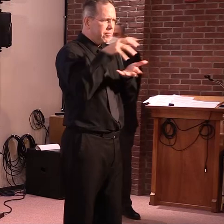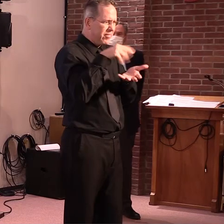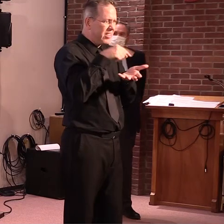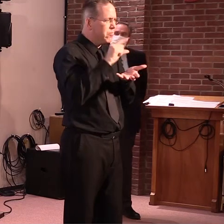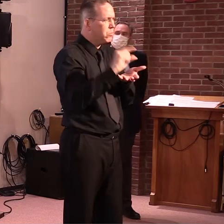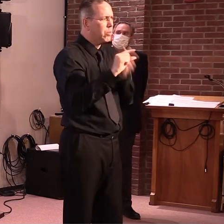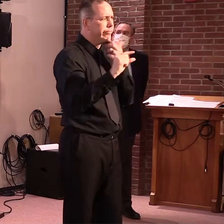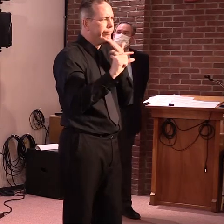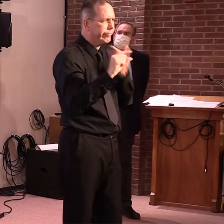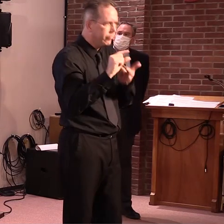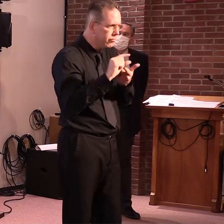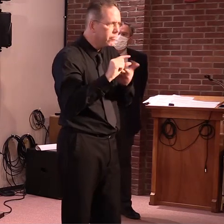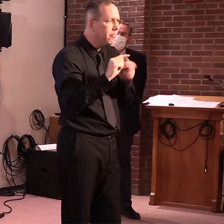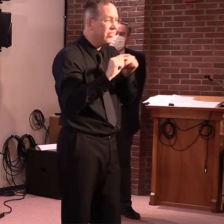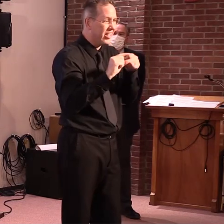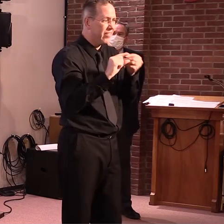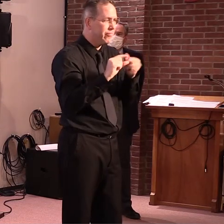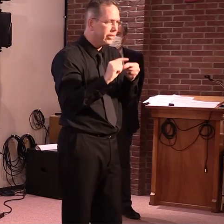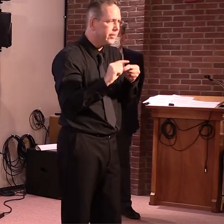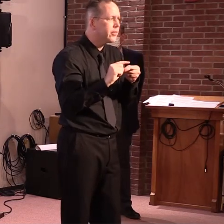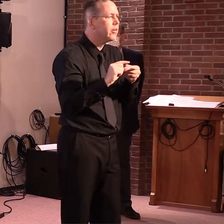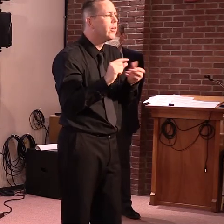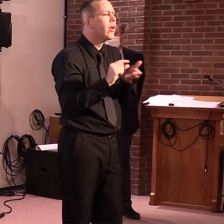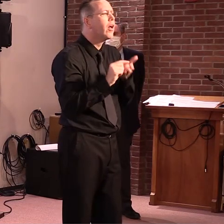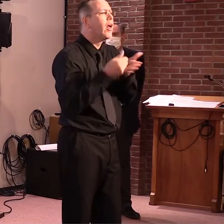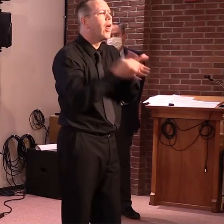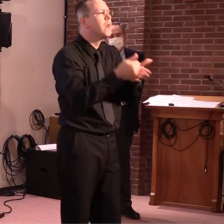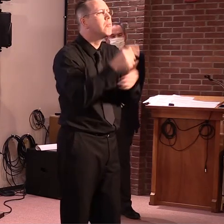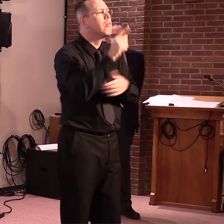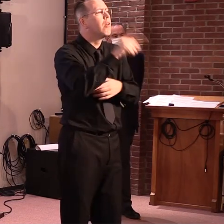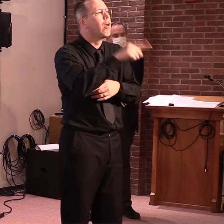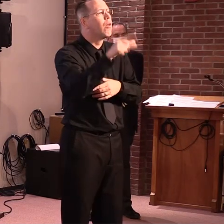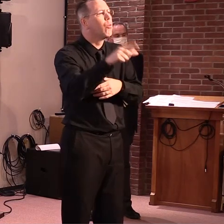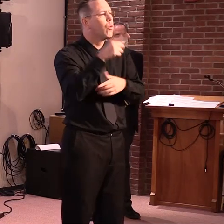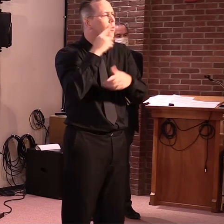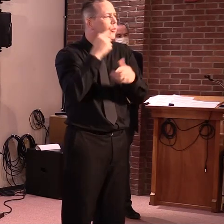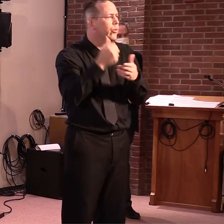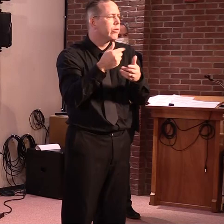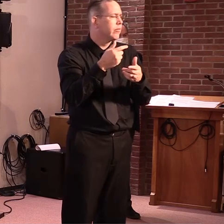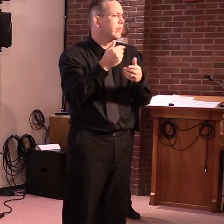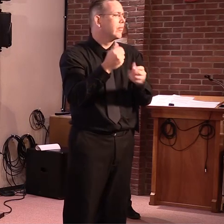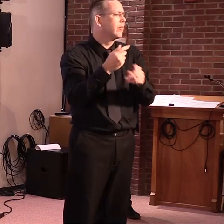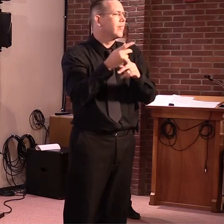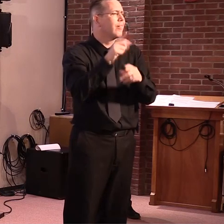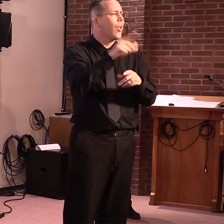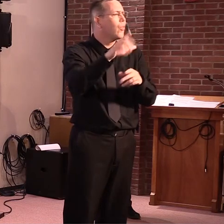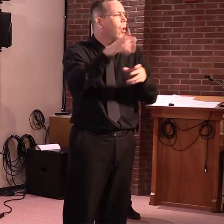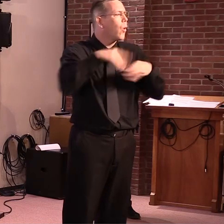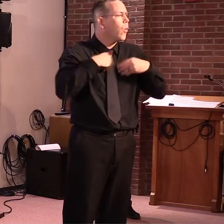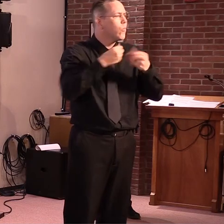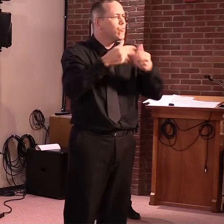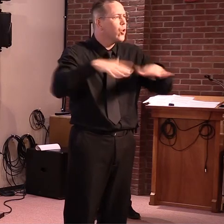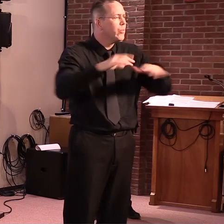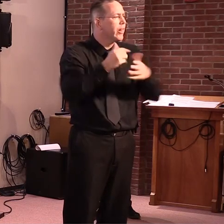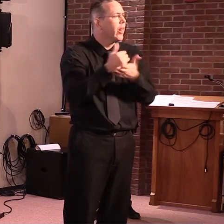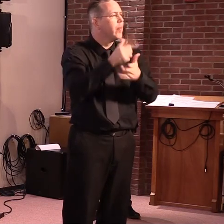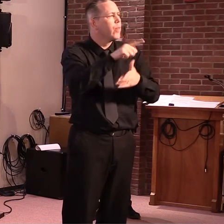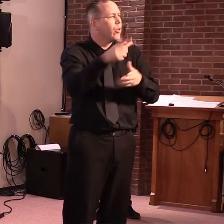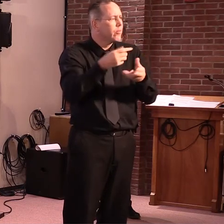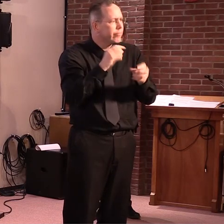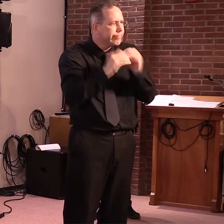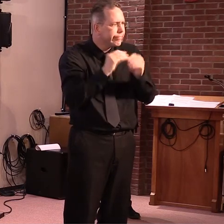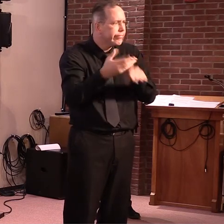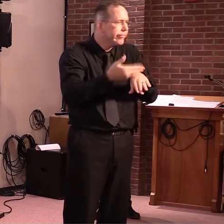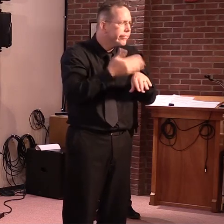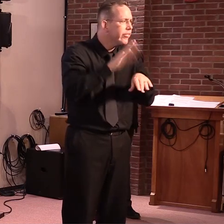risk pool for landlords, so that, you know, in those people that they normally probably wouldn't